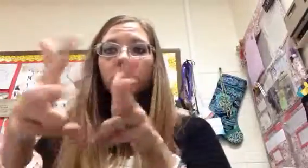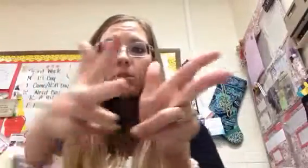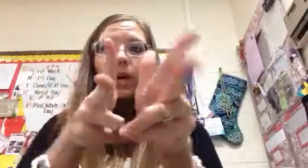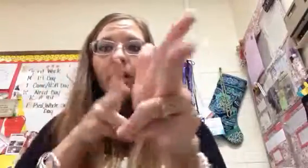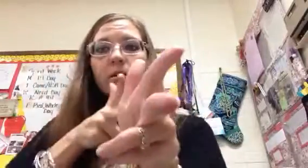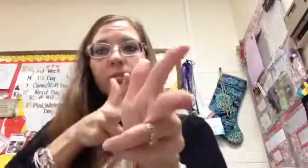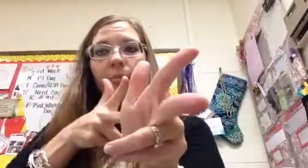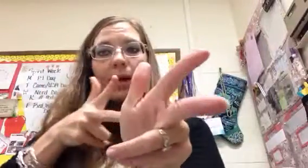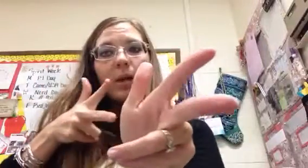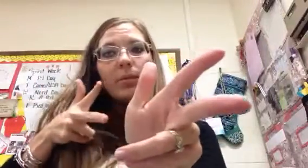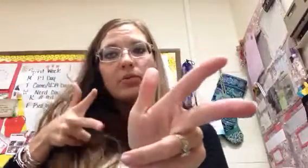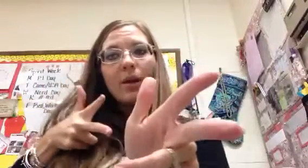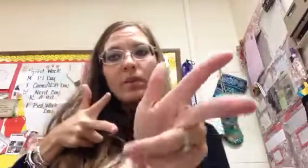Vehicles, backing up in traffic.